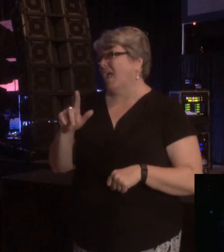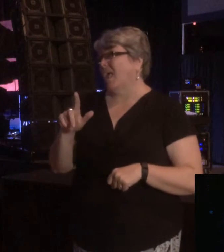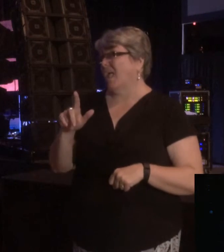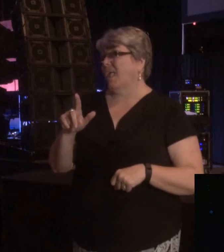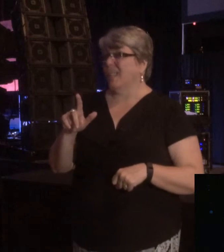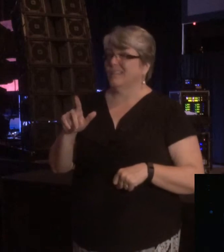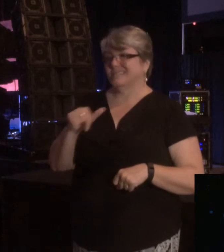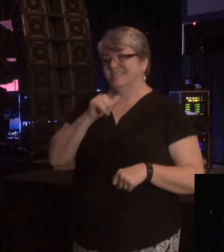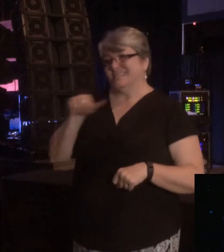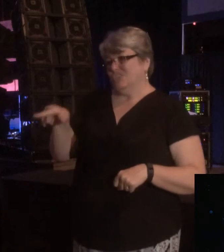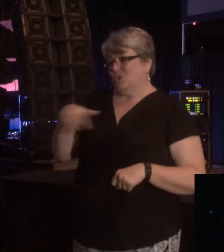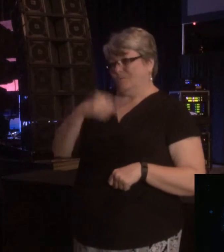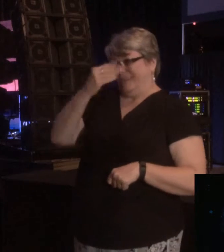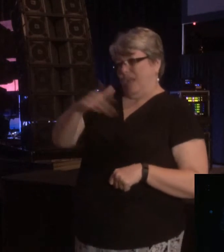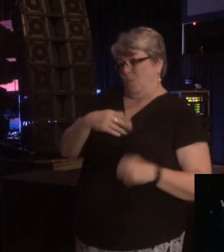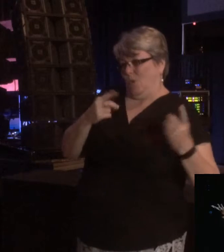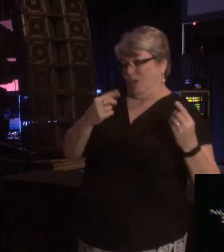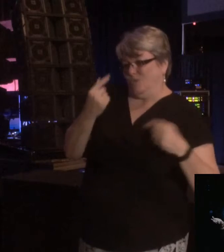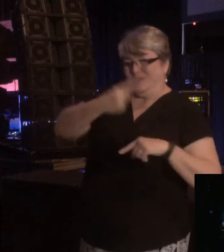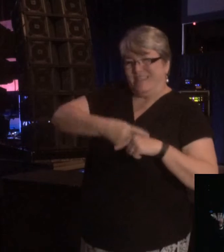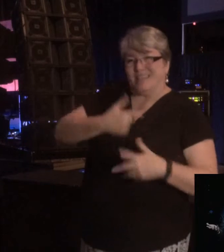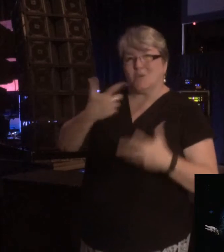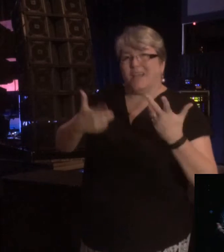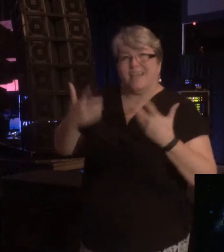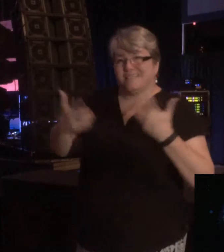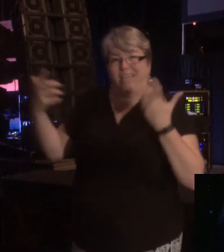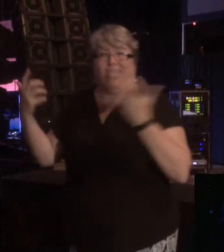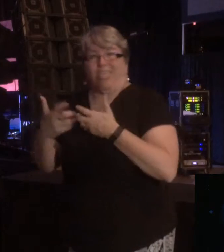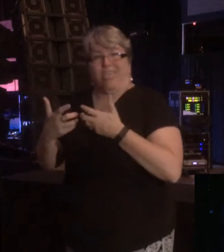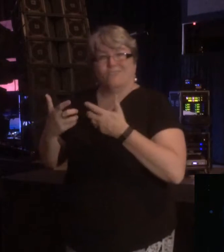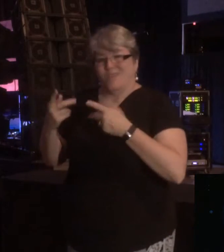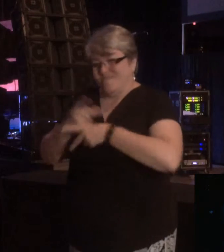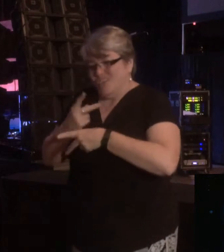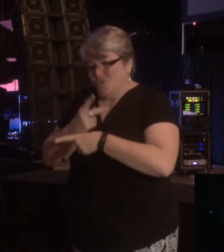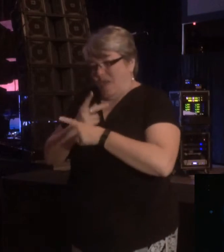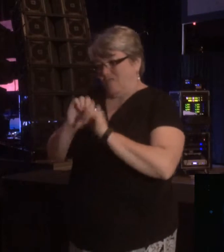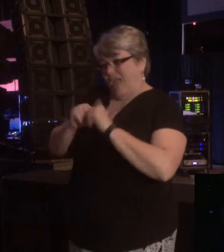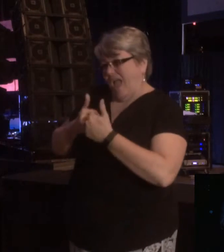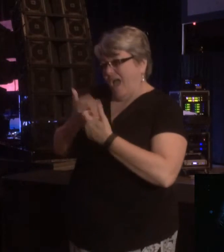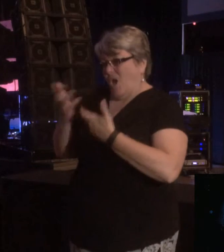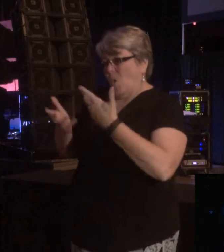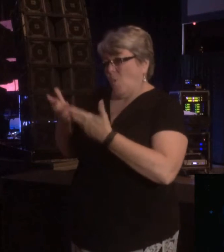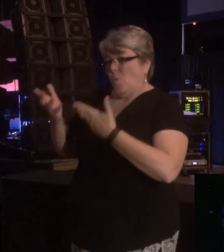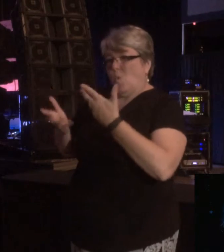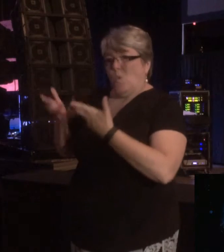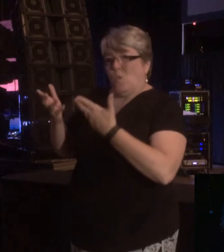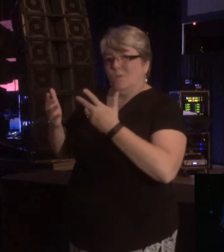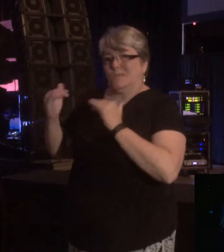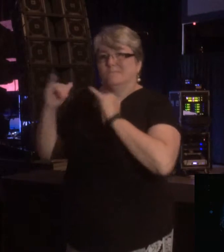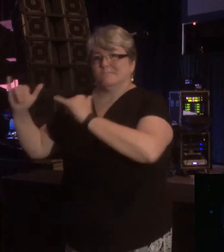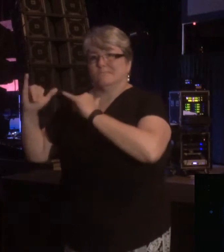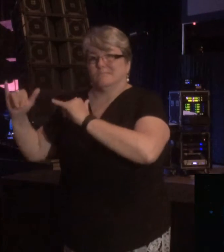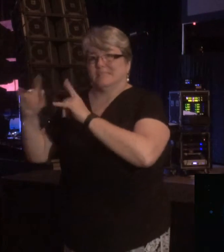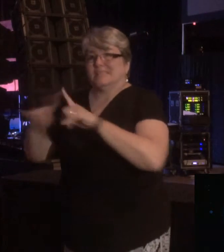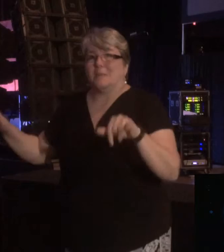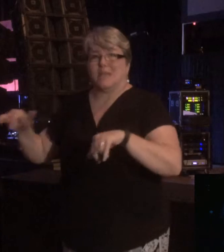as we can, and then we'll do the rest maybe on the back end of this podcast. But the first one